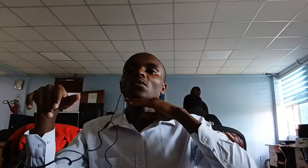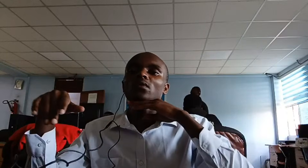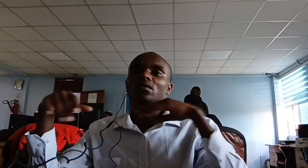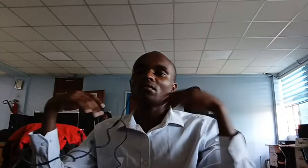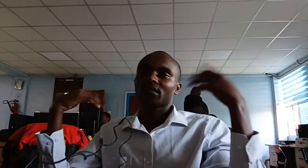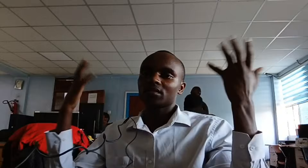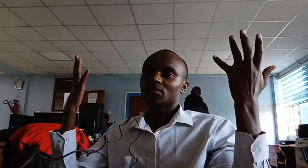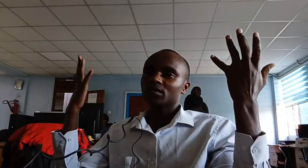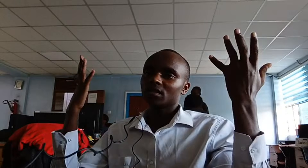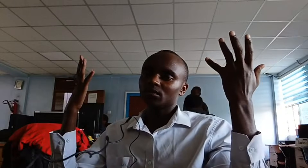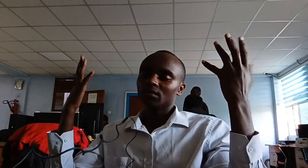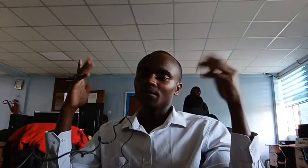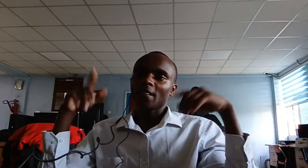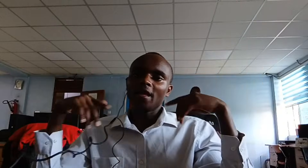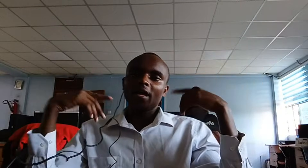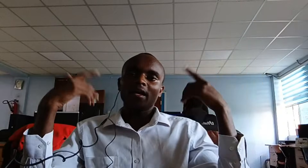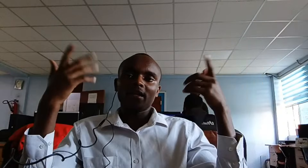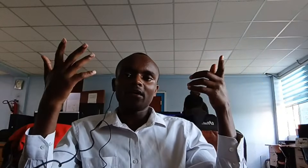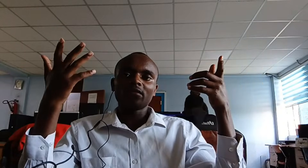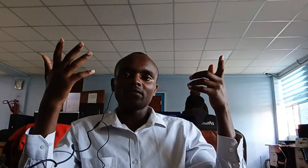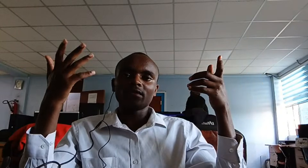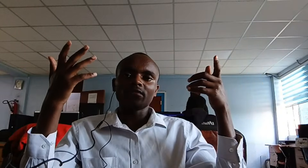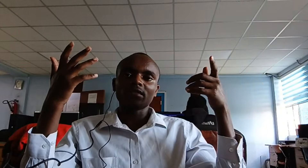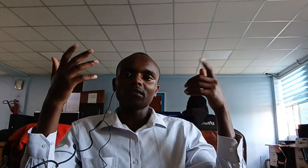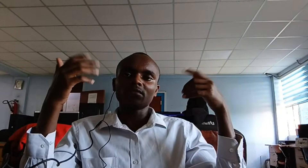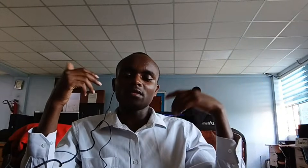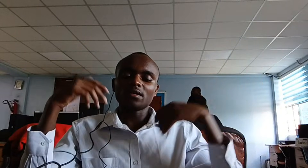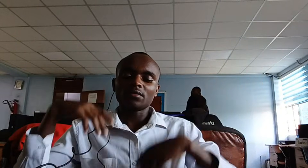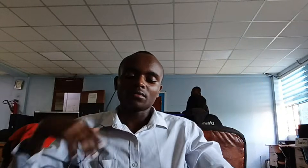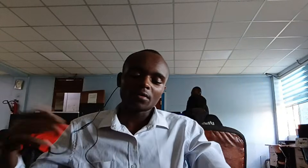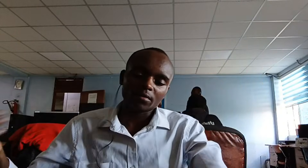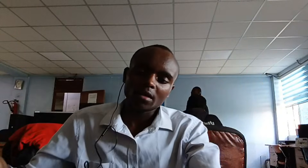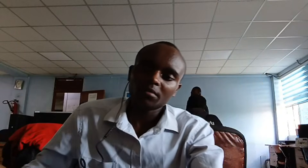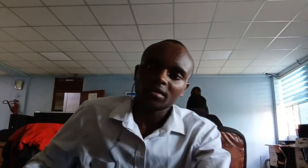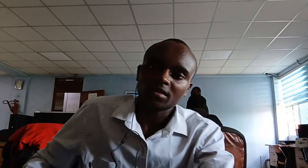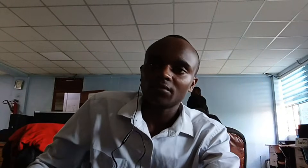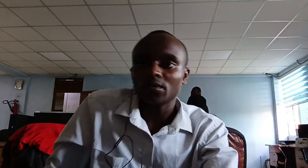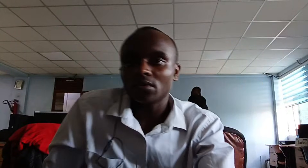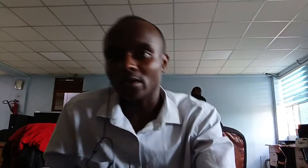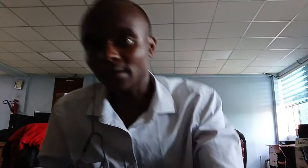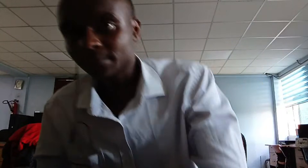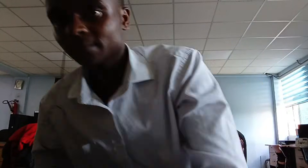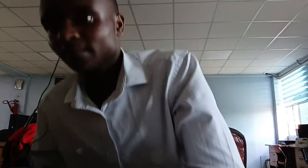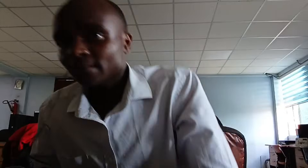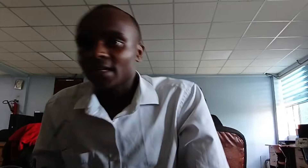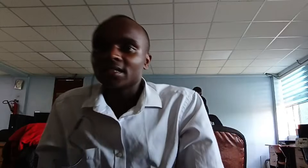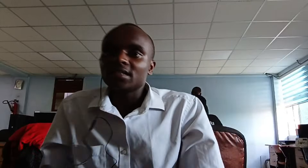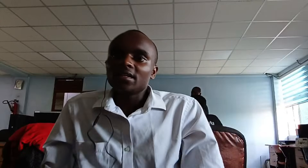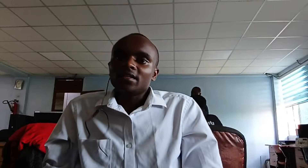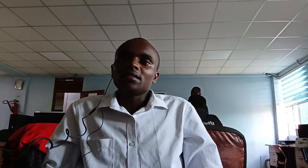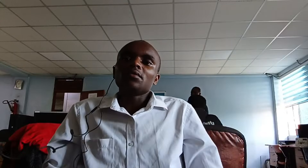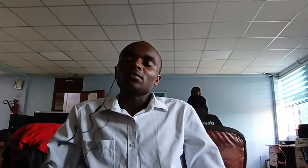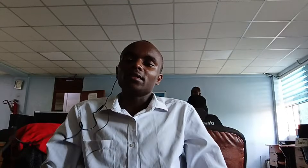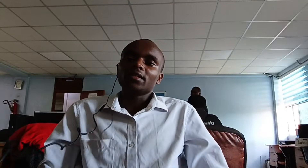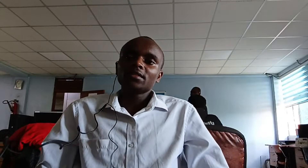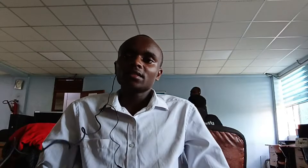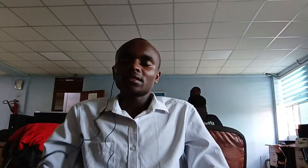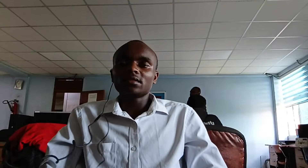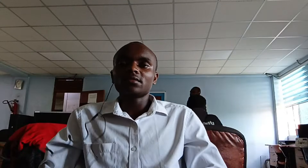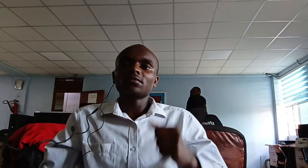widow. That's how we sign widow. And now when we sign to the how we come to the sign for widower, still the same context. So in